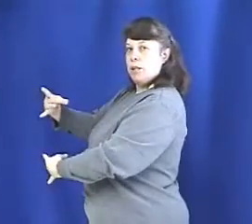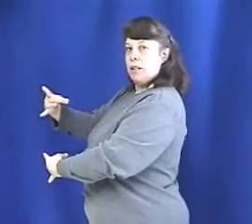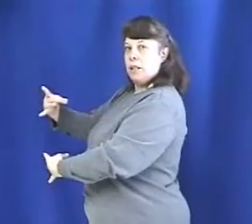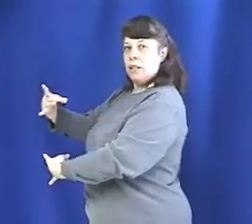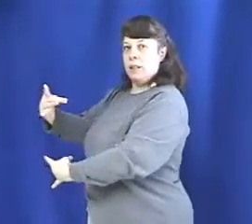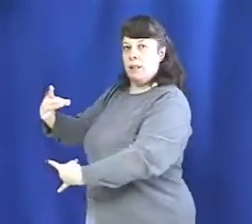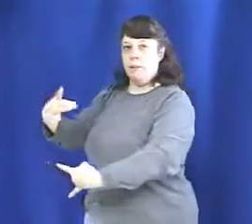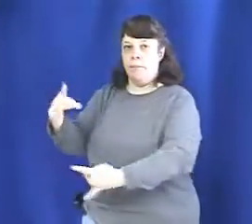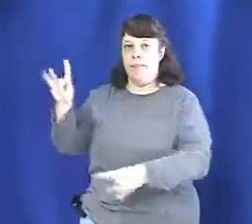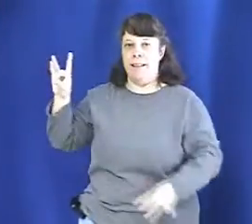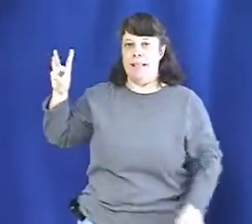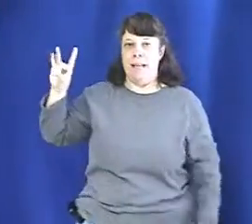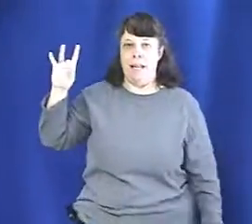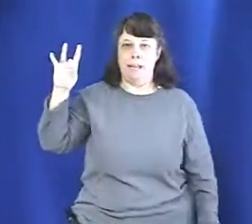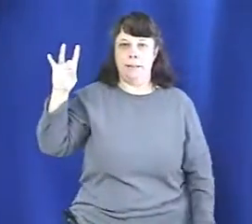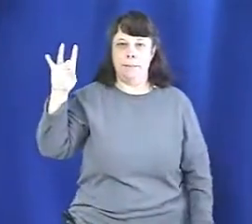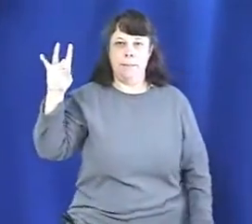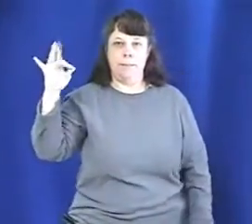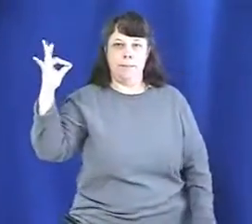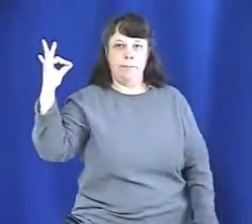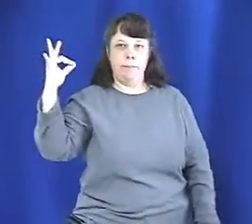Interesting. That's an 8.